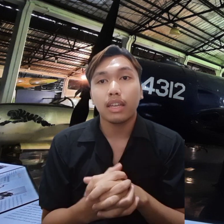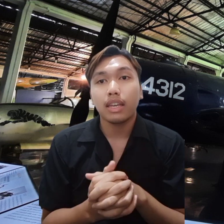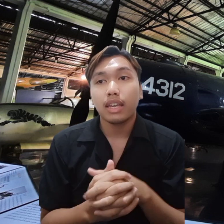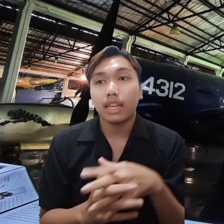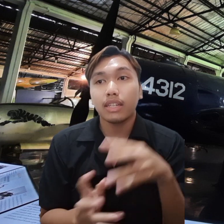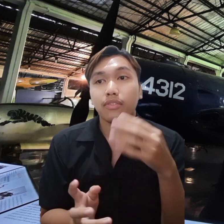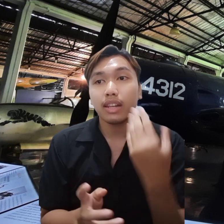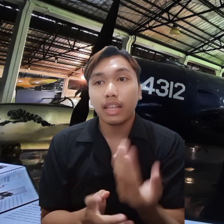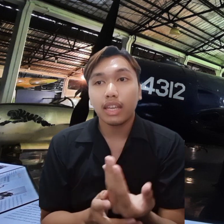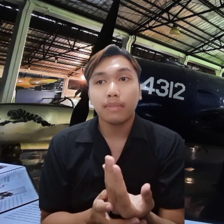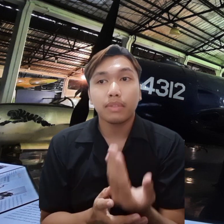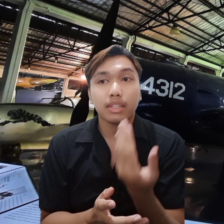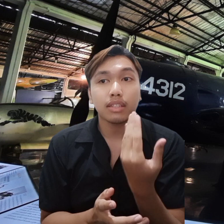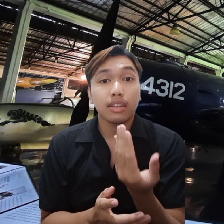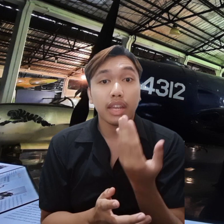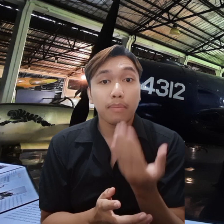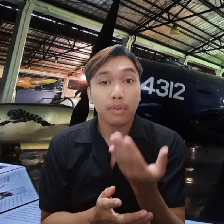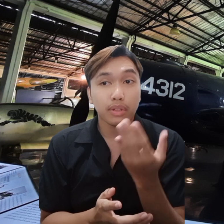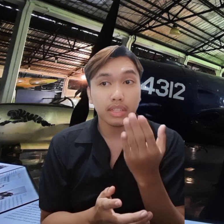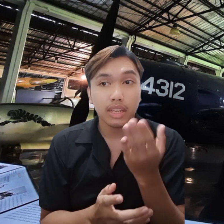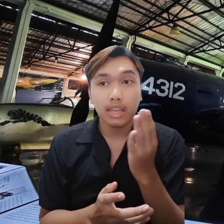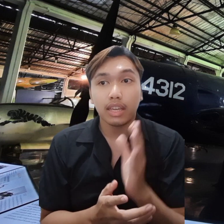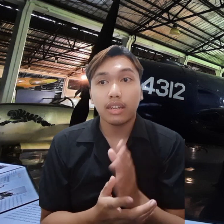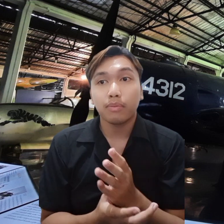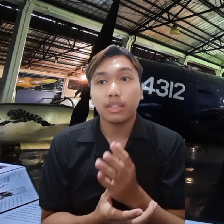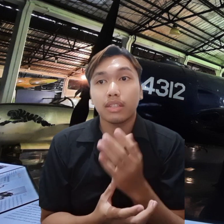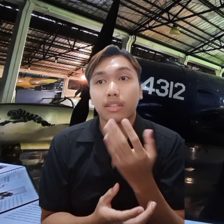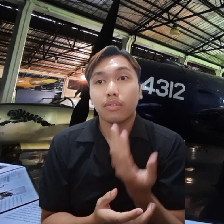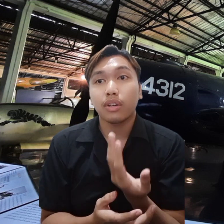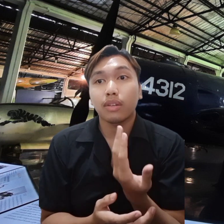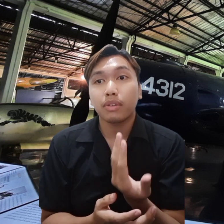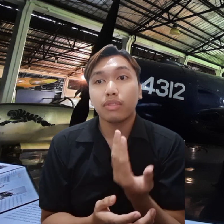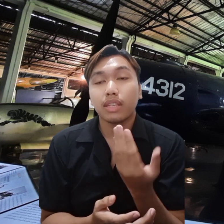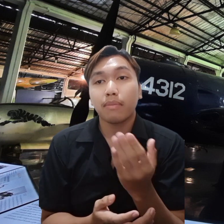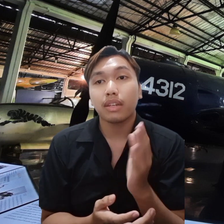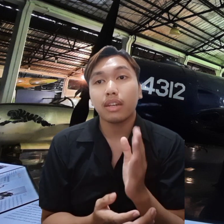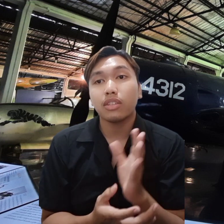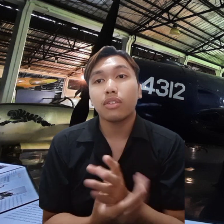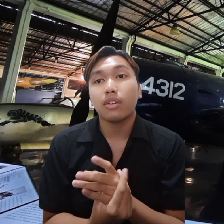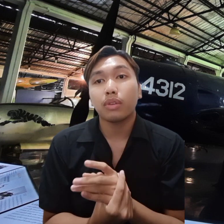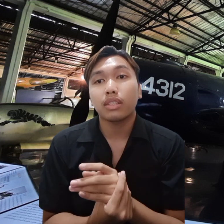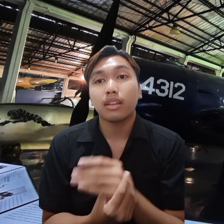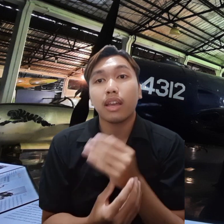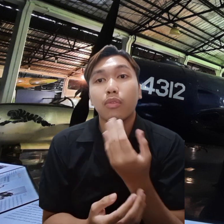Komala and they believe this the depot in the visit or the museum